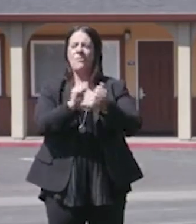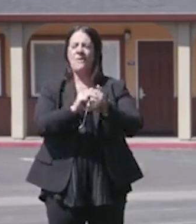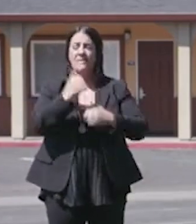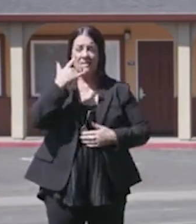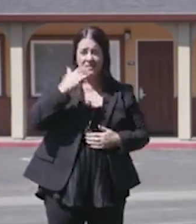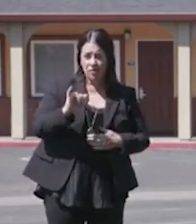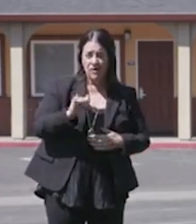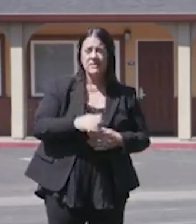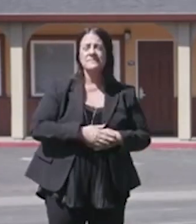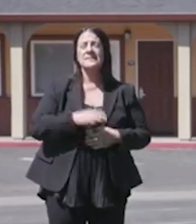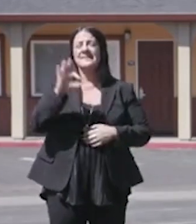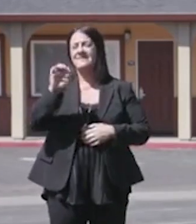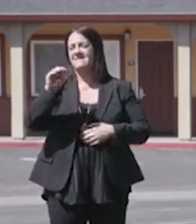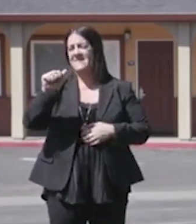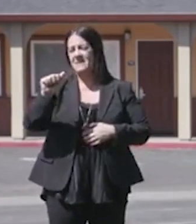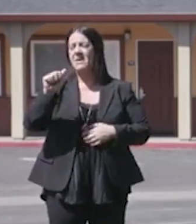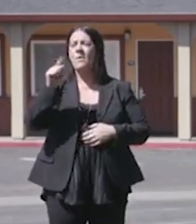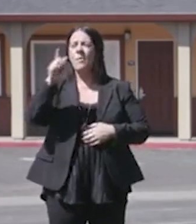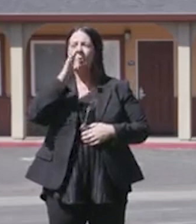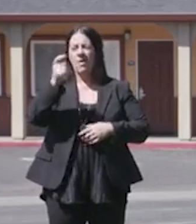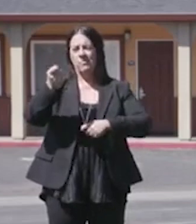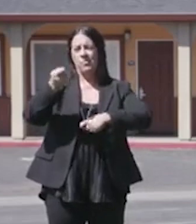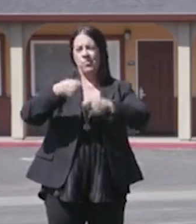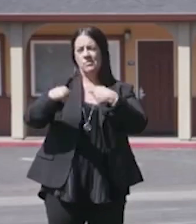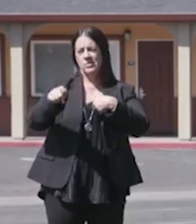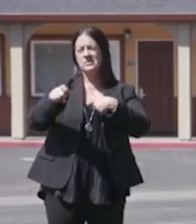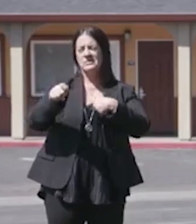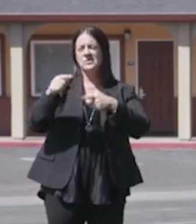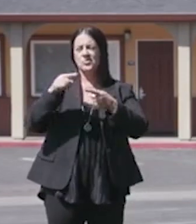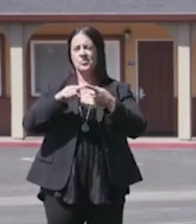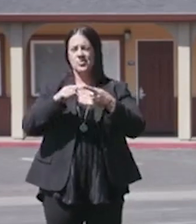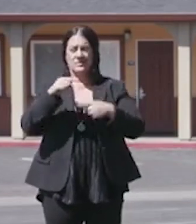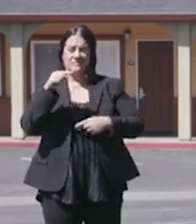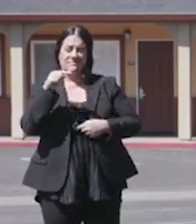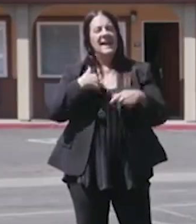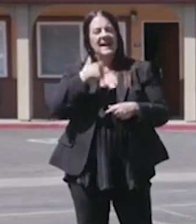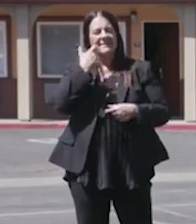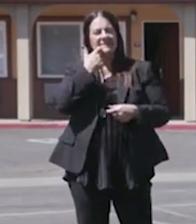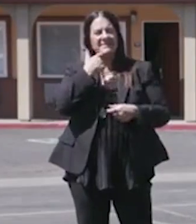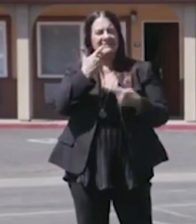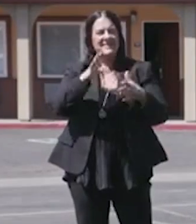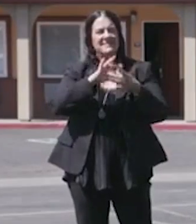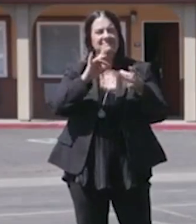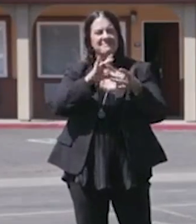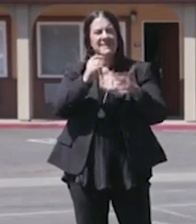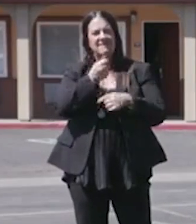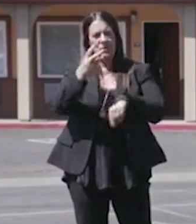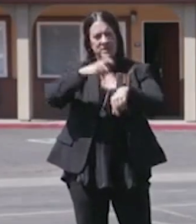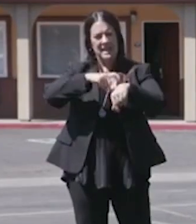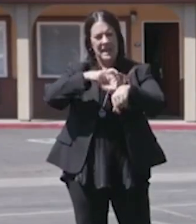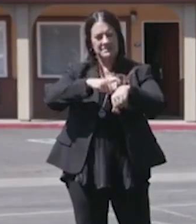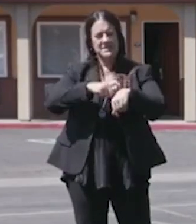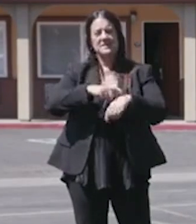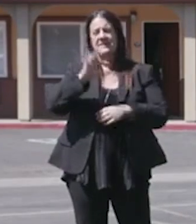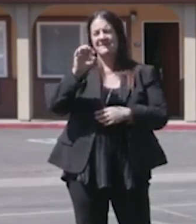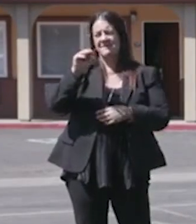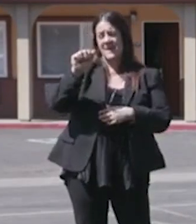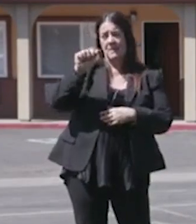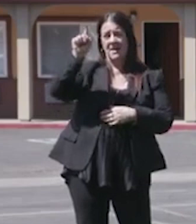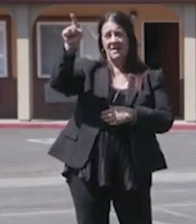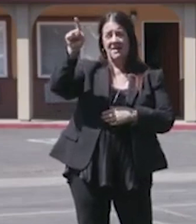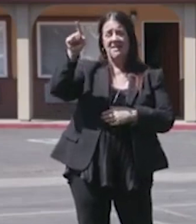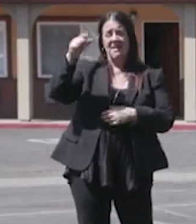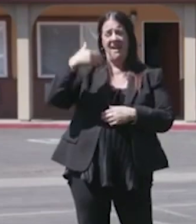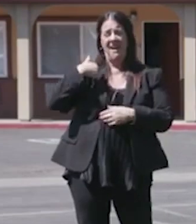is providing 75% reimbursements for this project. FEMA has specific guidelines as it relates